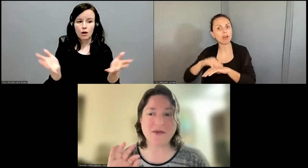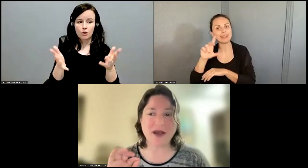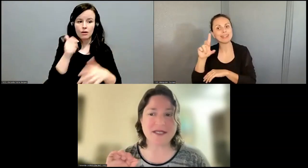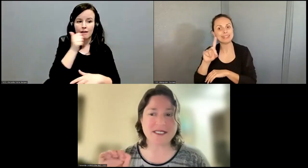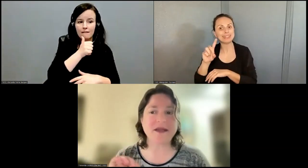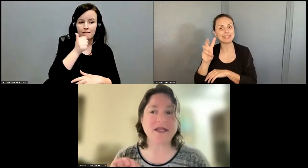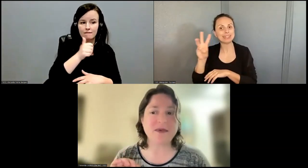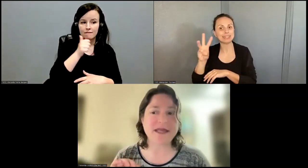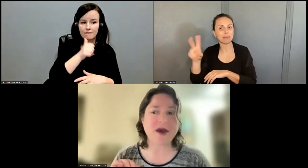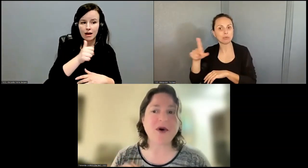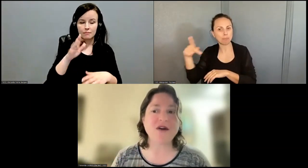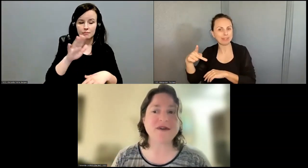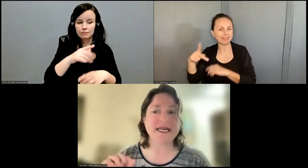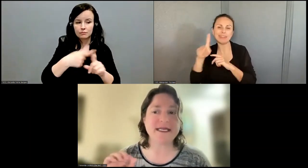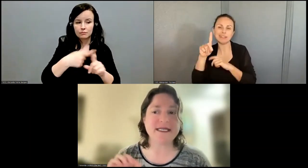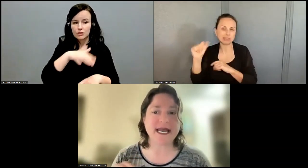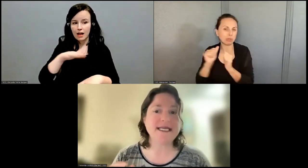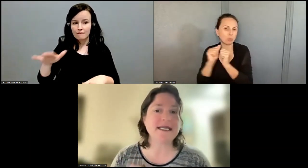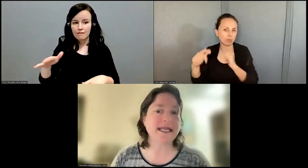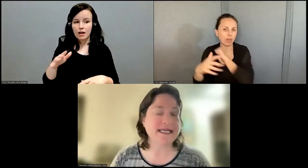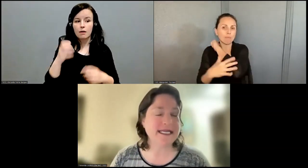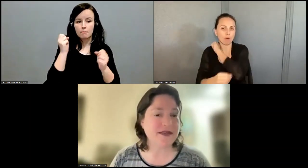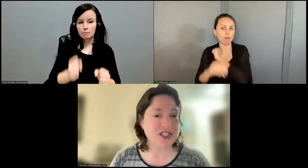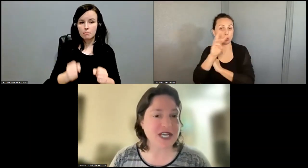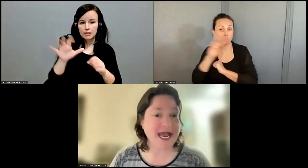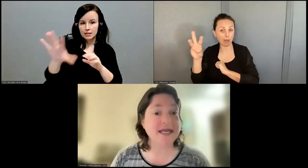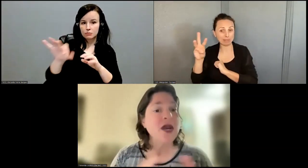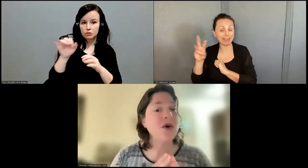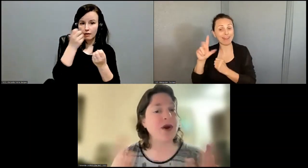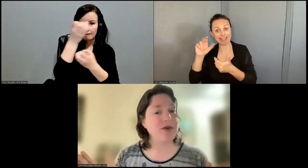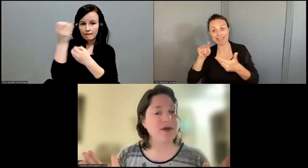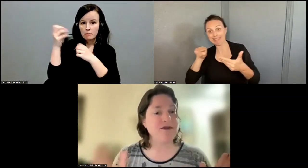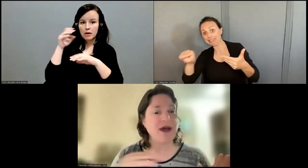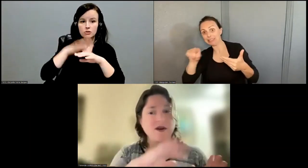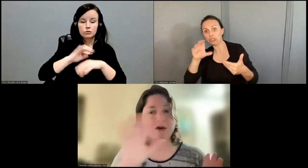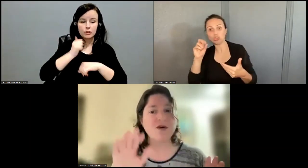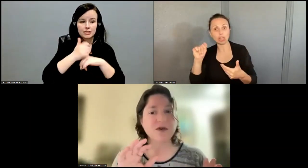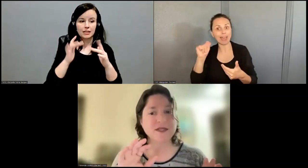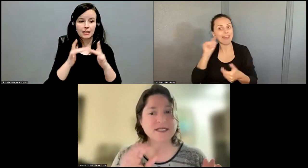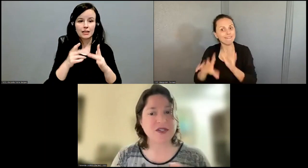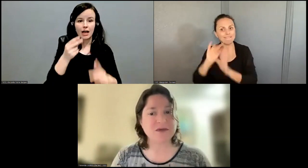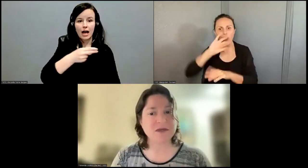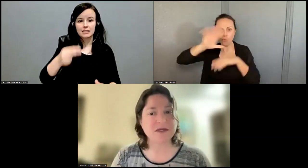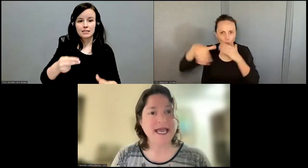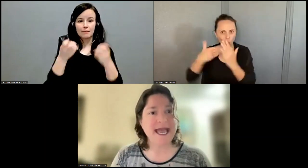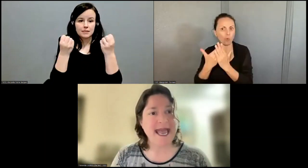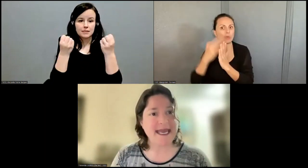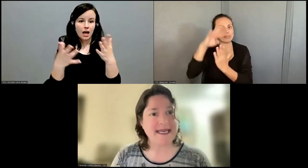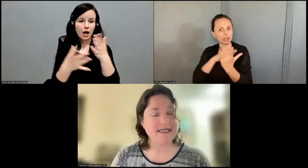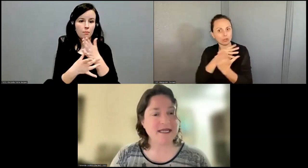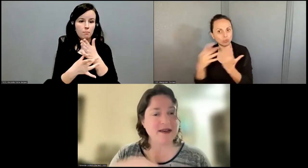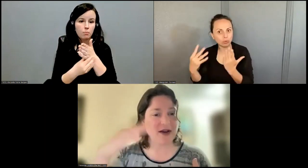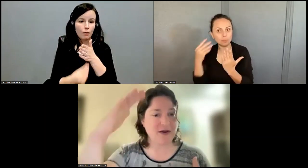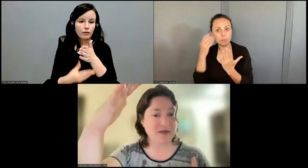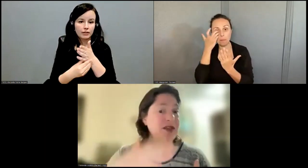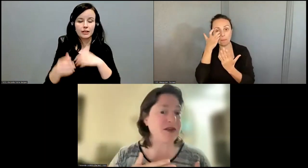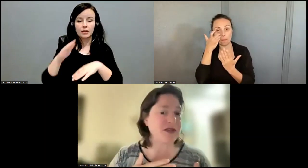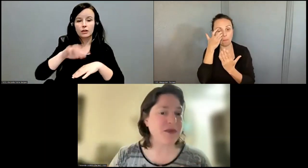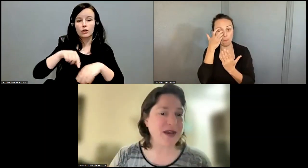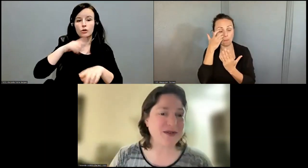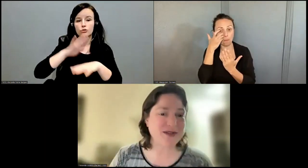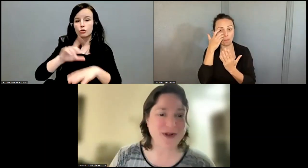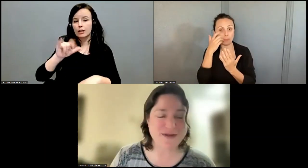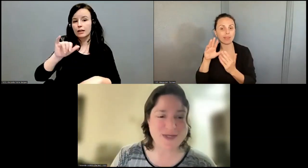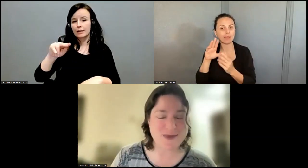DWP Disability Without Poverty site, linked in the chat, where you can find our overall schedule and